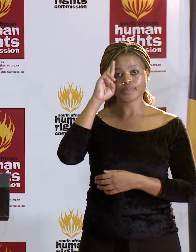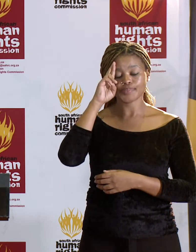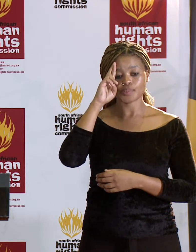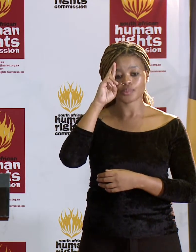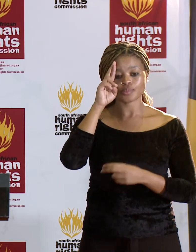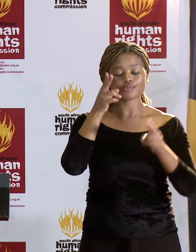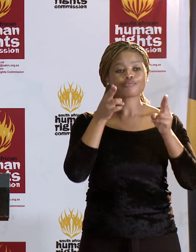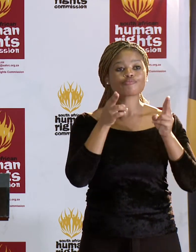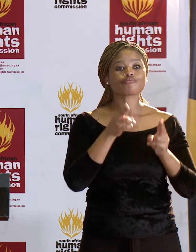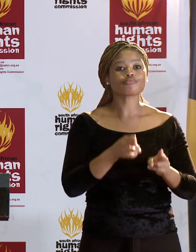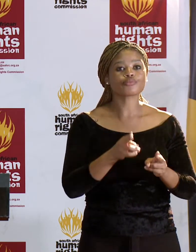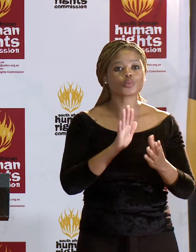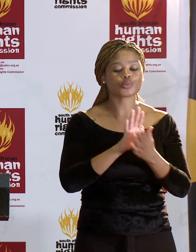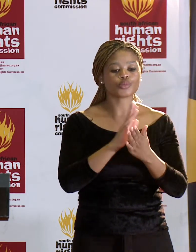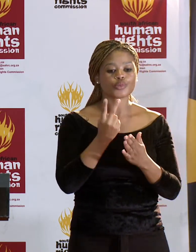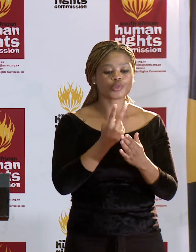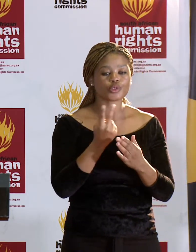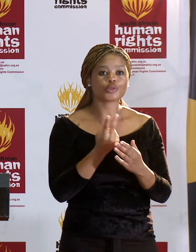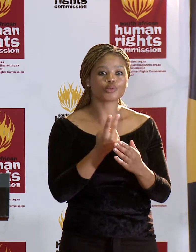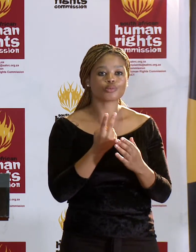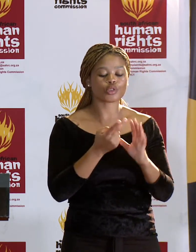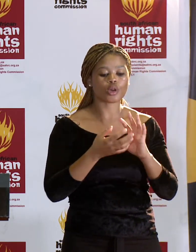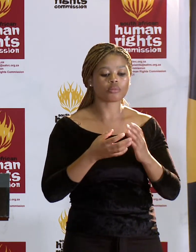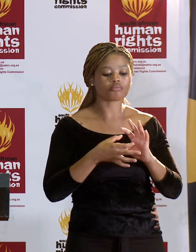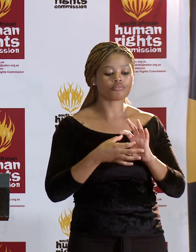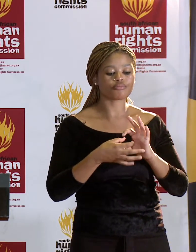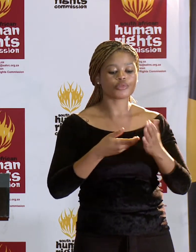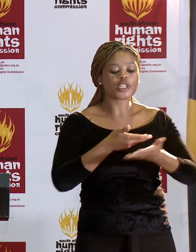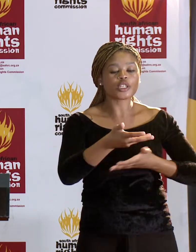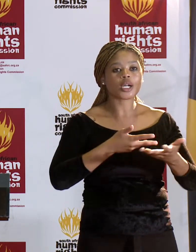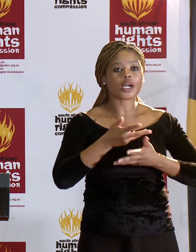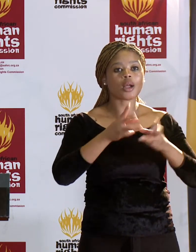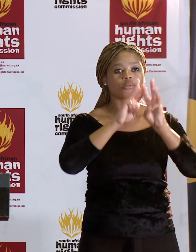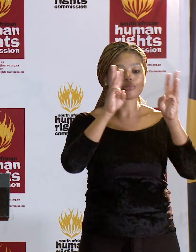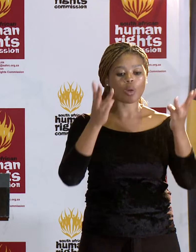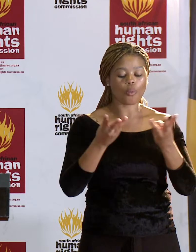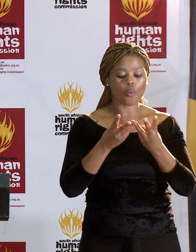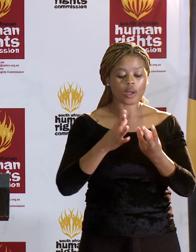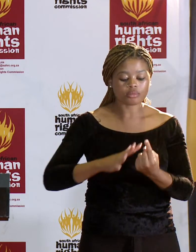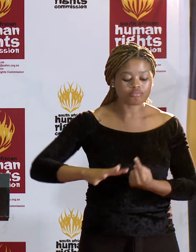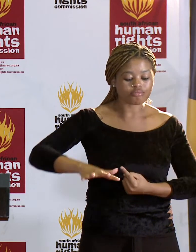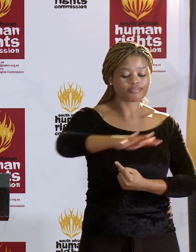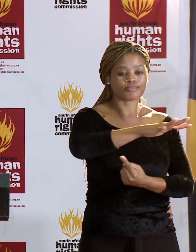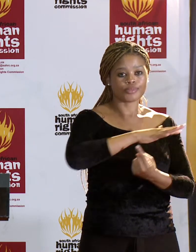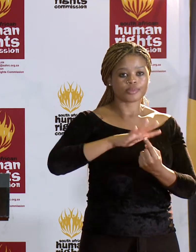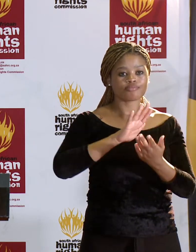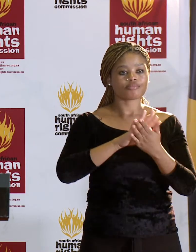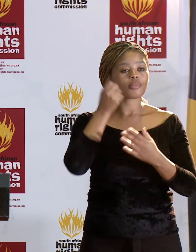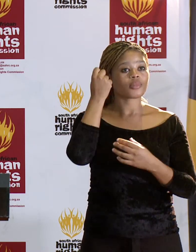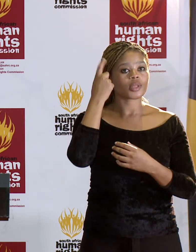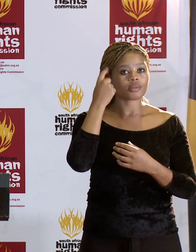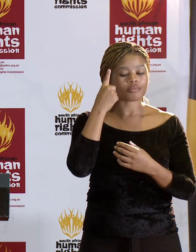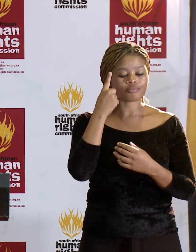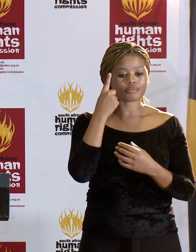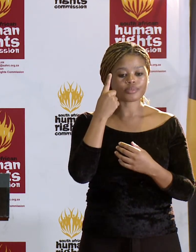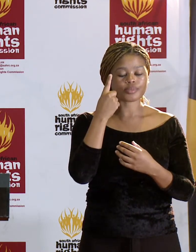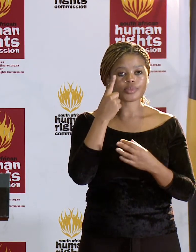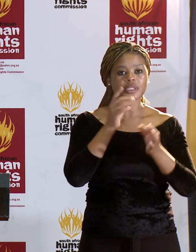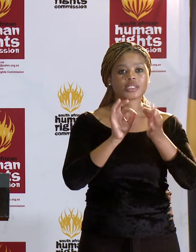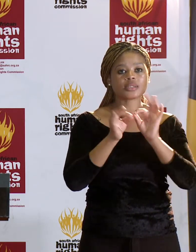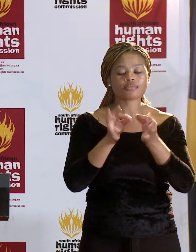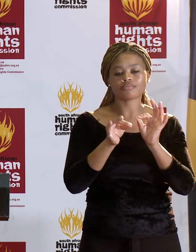the humanities are also about engaging with the world around us, about understanding and